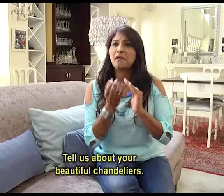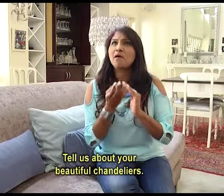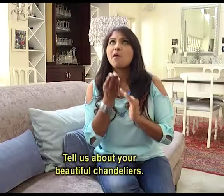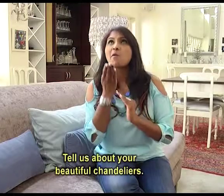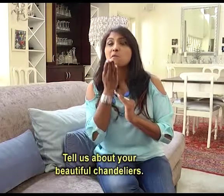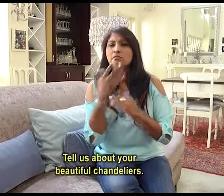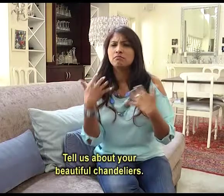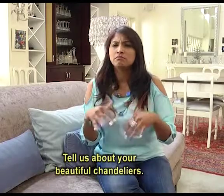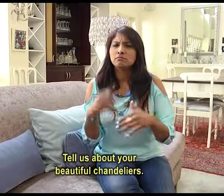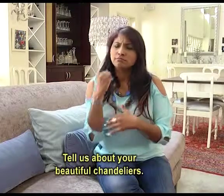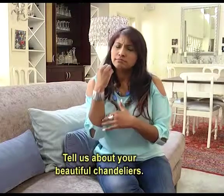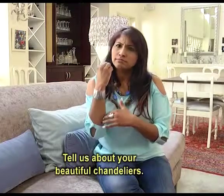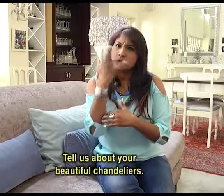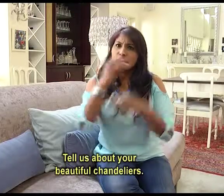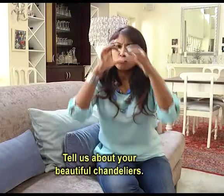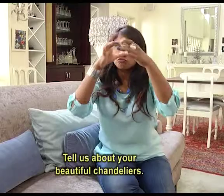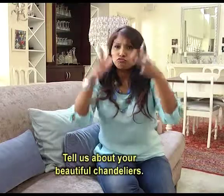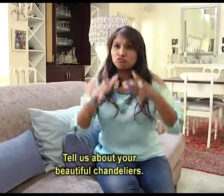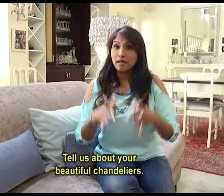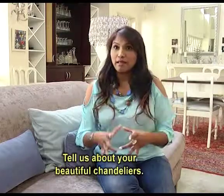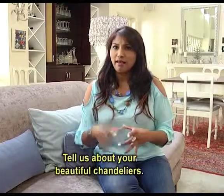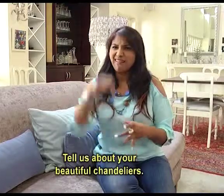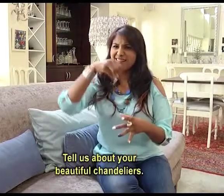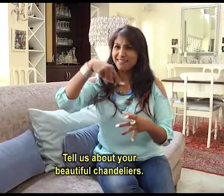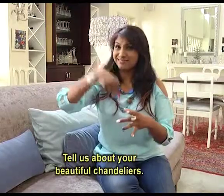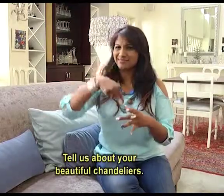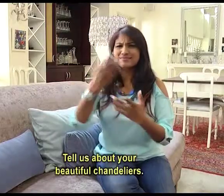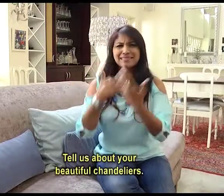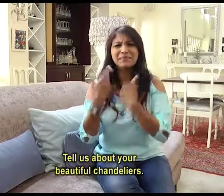Tell us about your beautiful chandeliers.